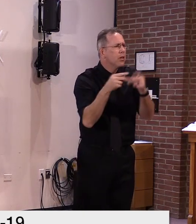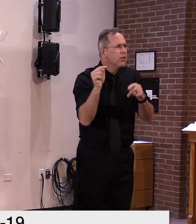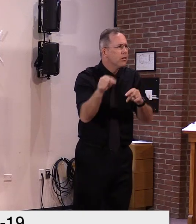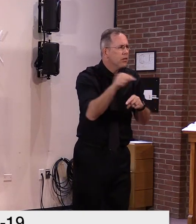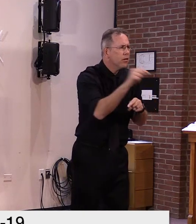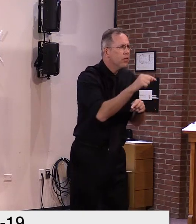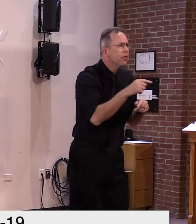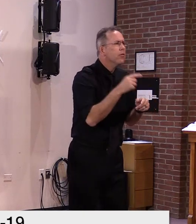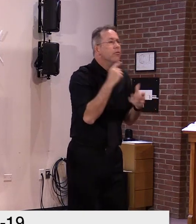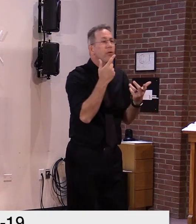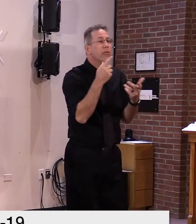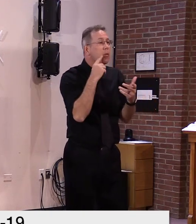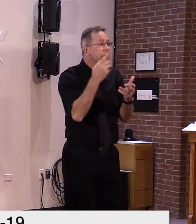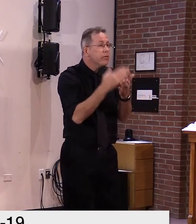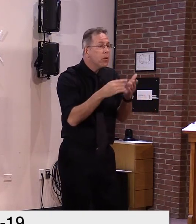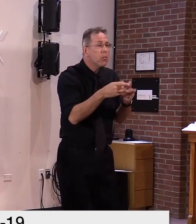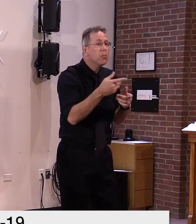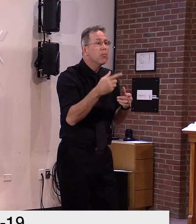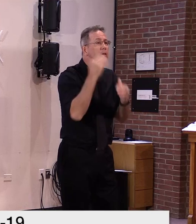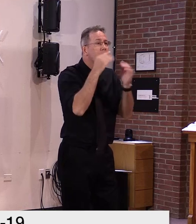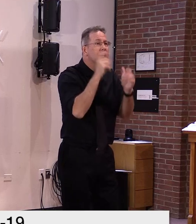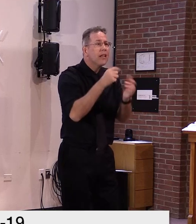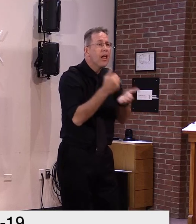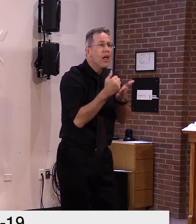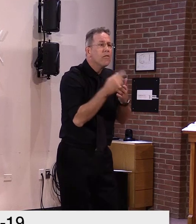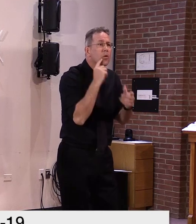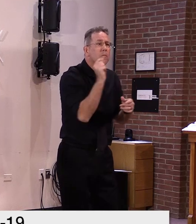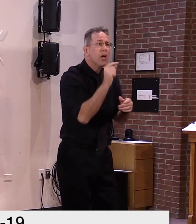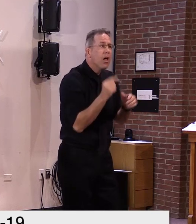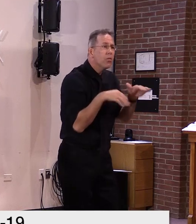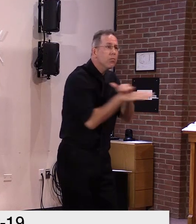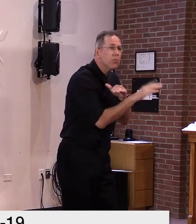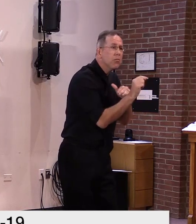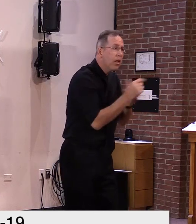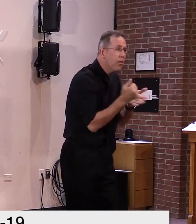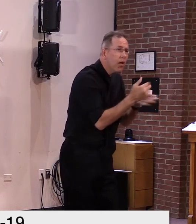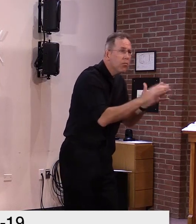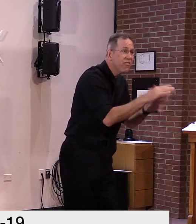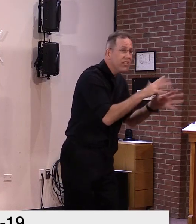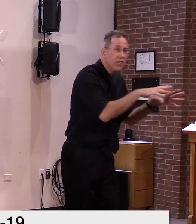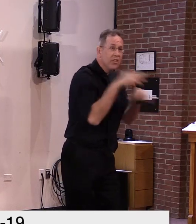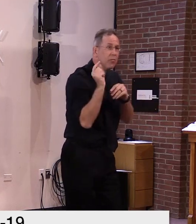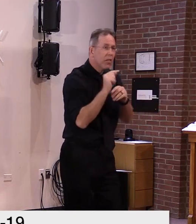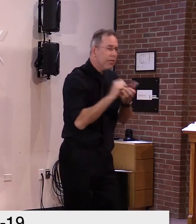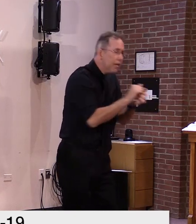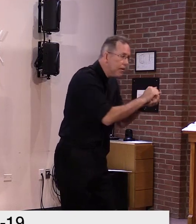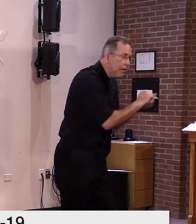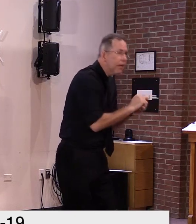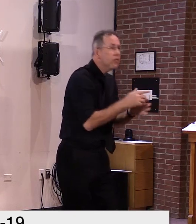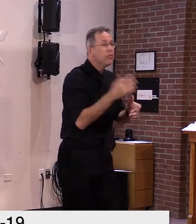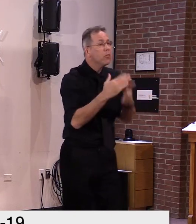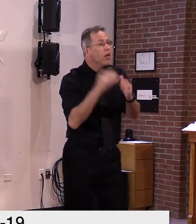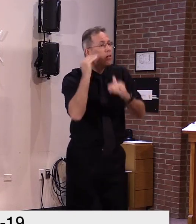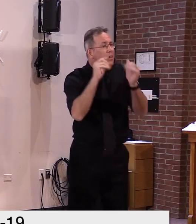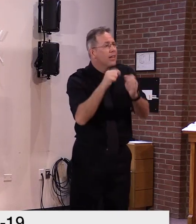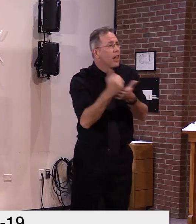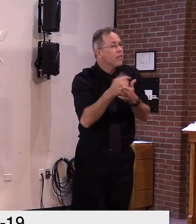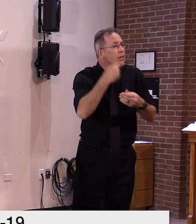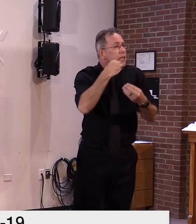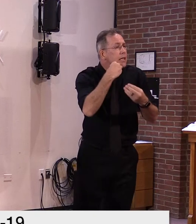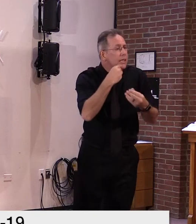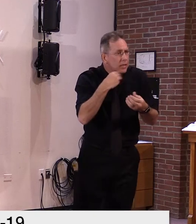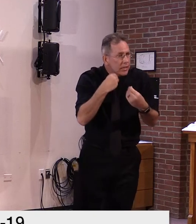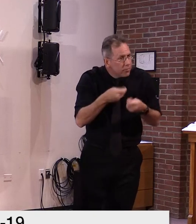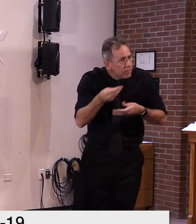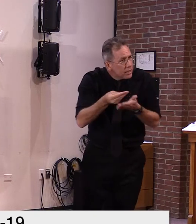and service, transportation, and we make note of available resources as well in